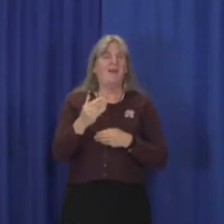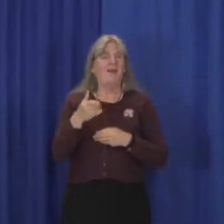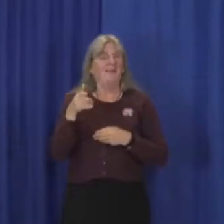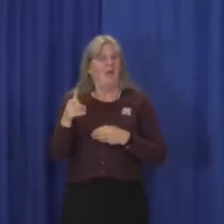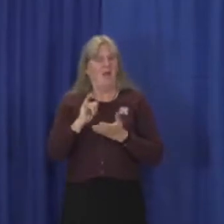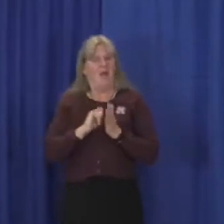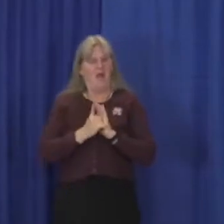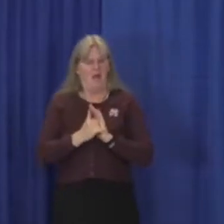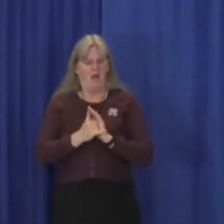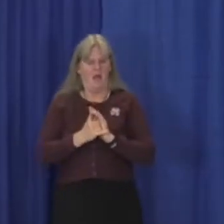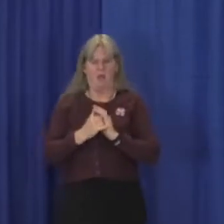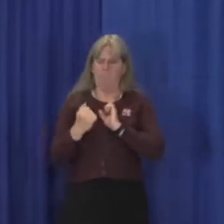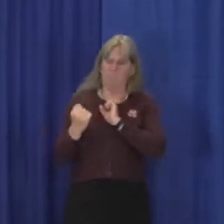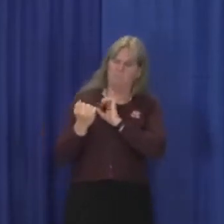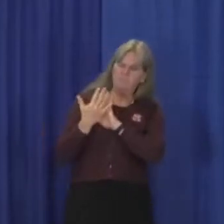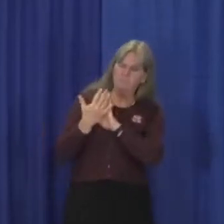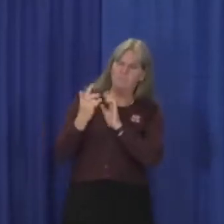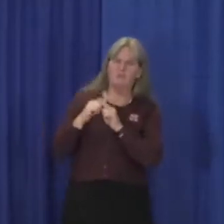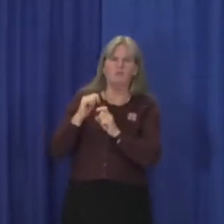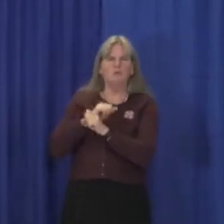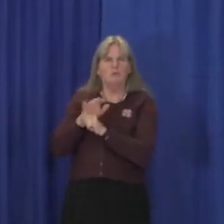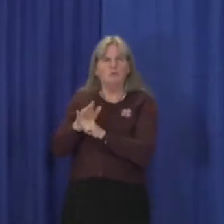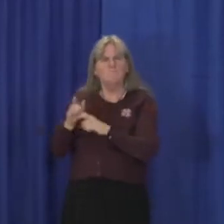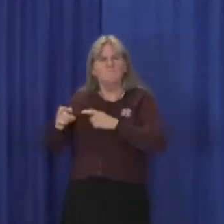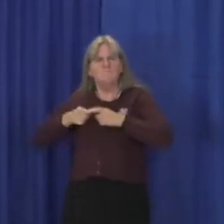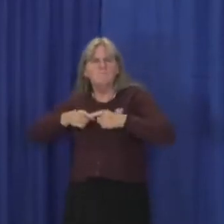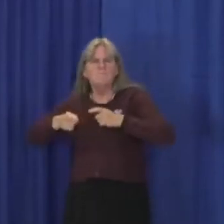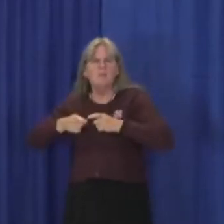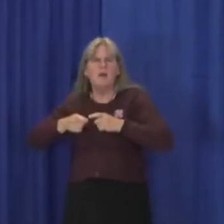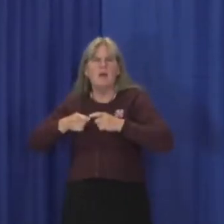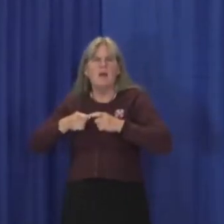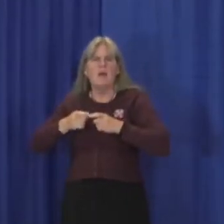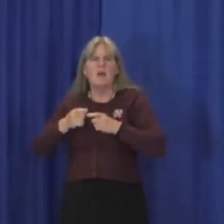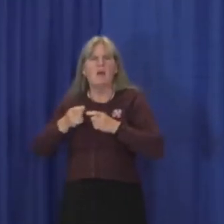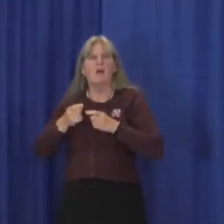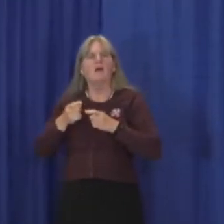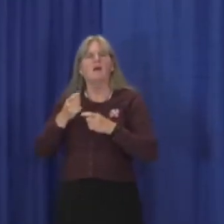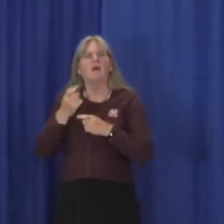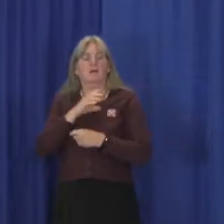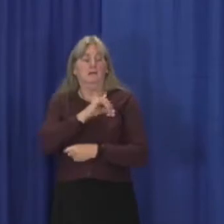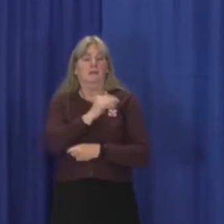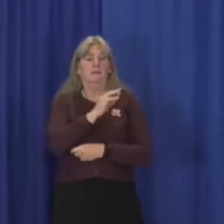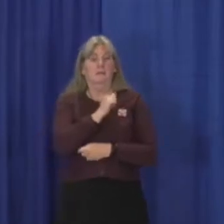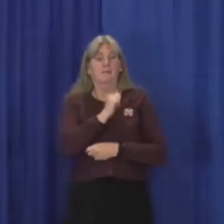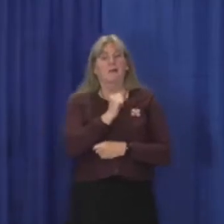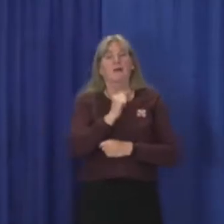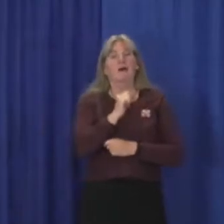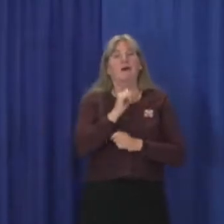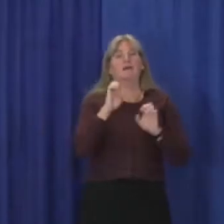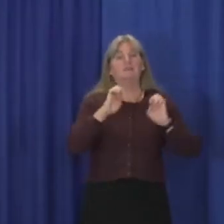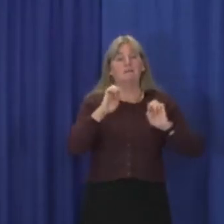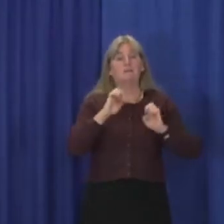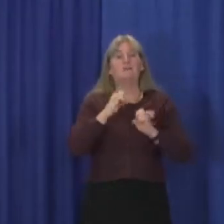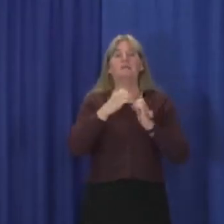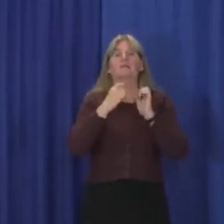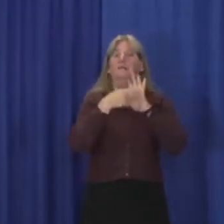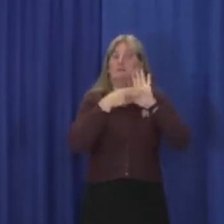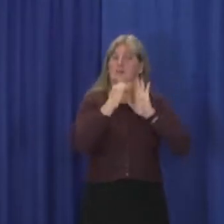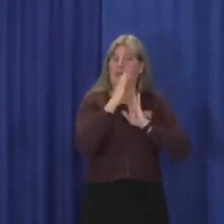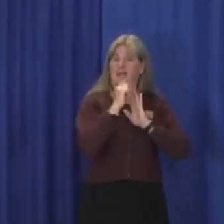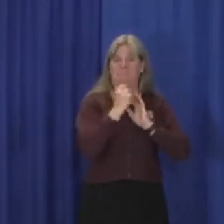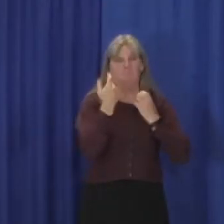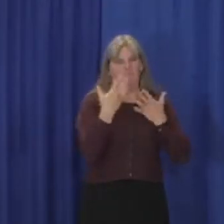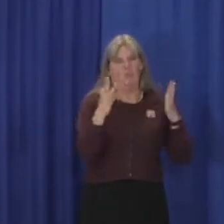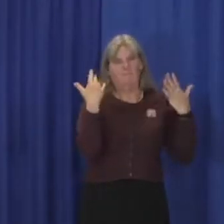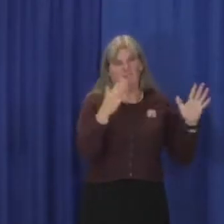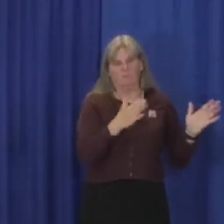how we will respond and manage as the civil state of emergency comes to an end.